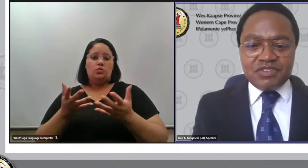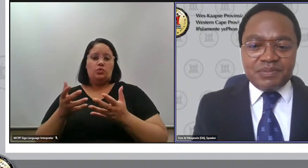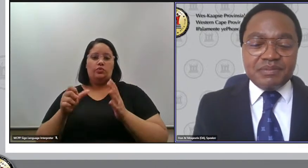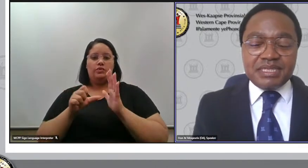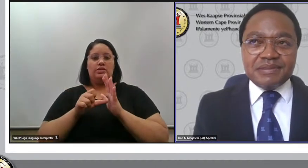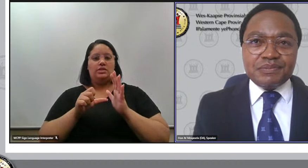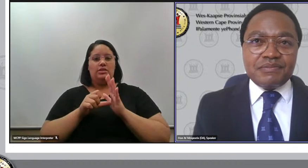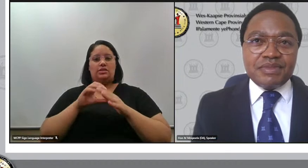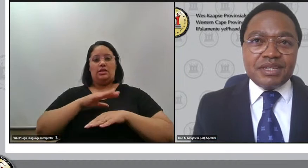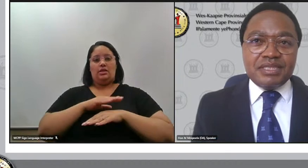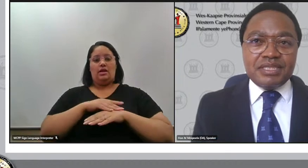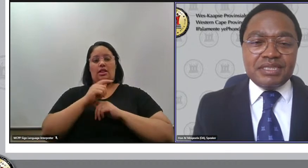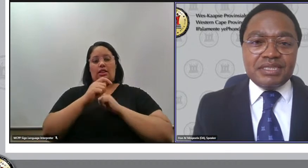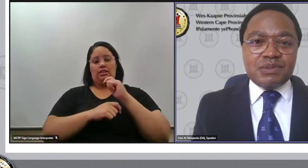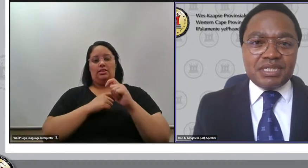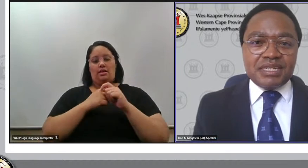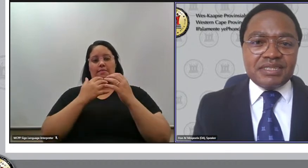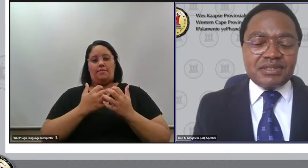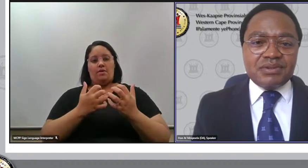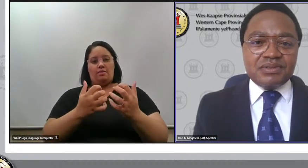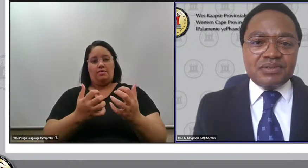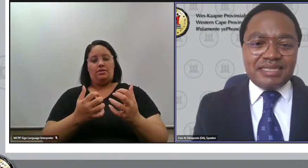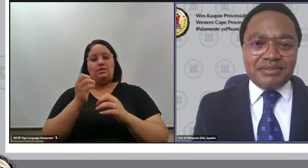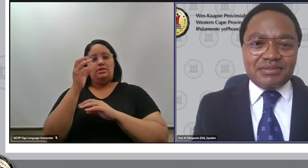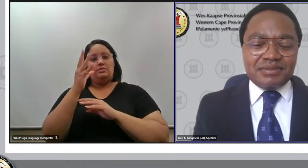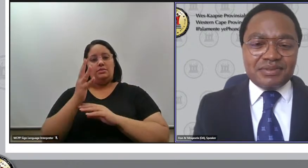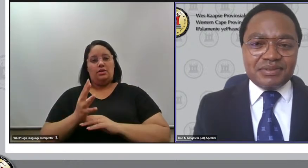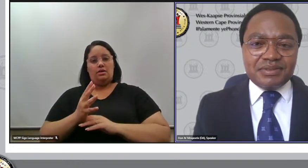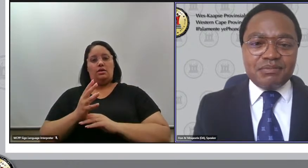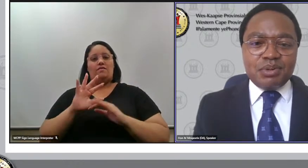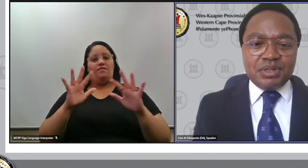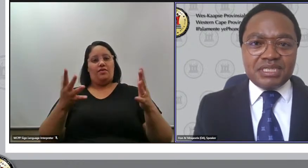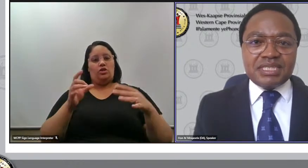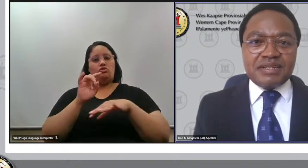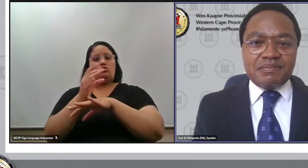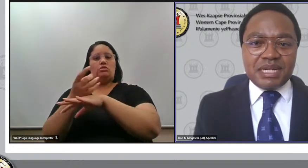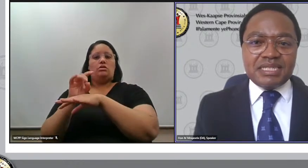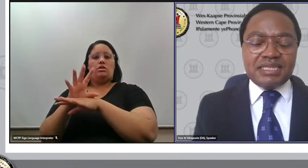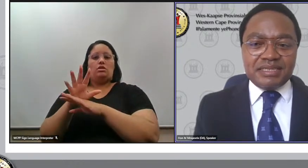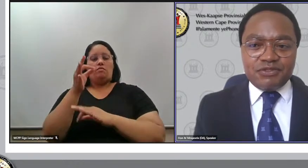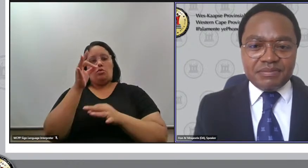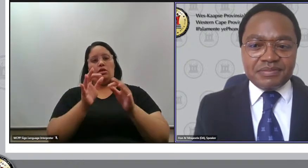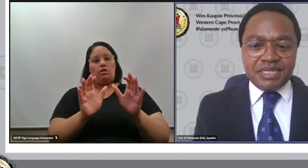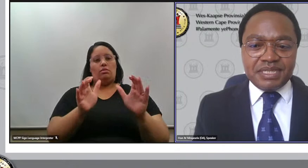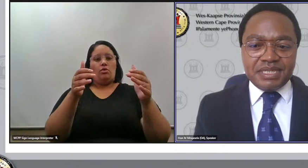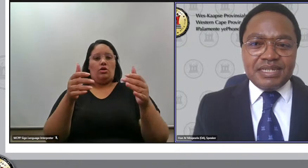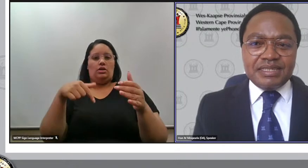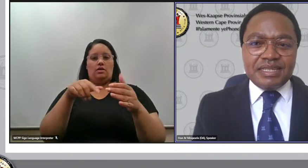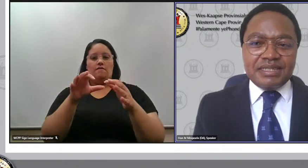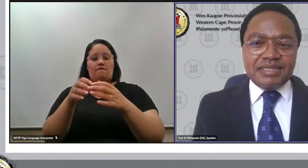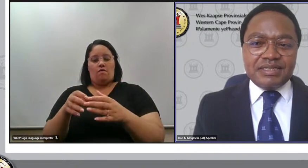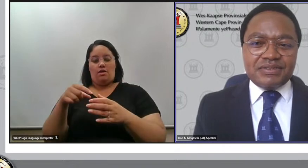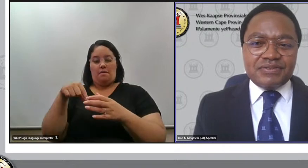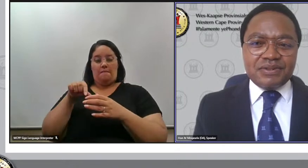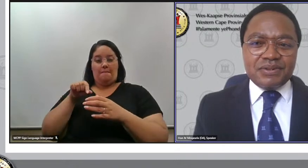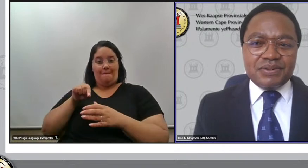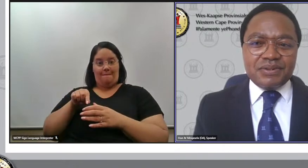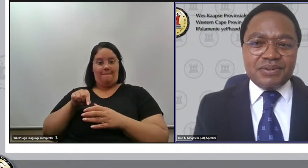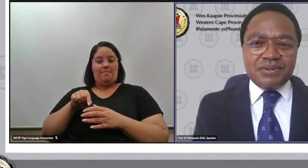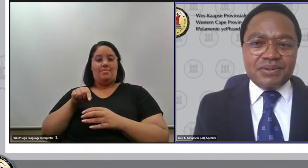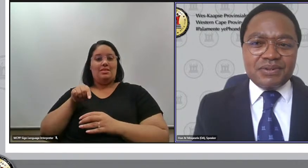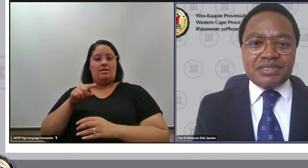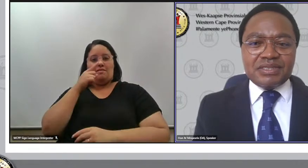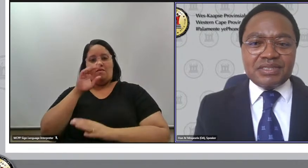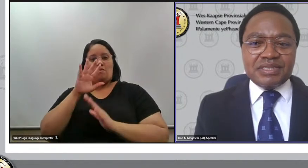term of parliament, the Speaker's Consultative Political Party Forum. And that is for